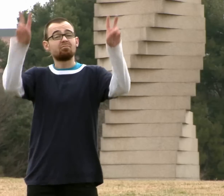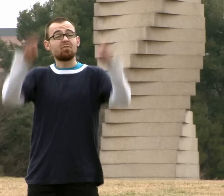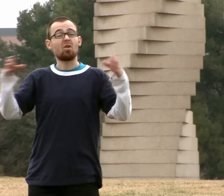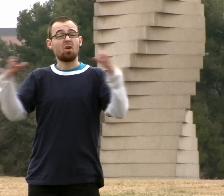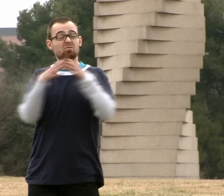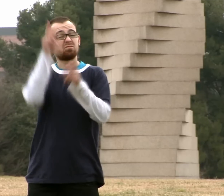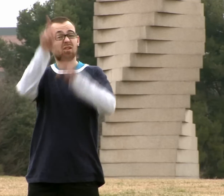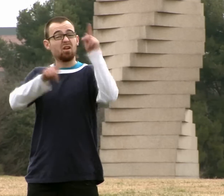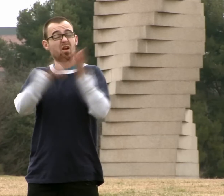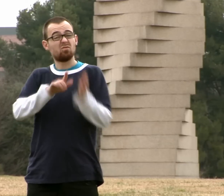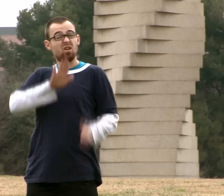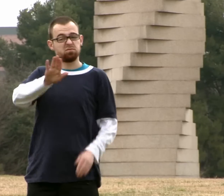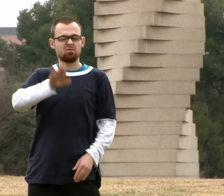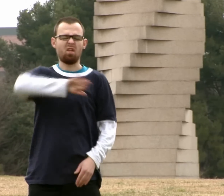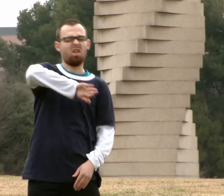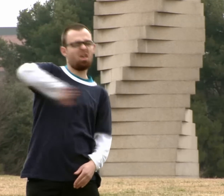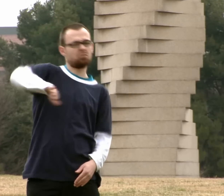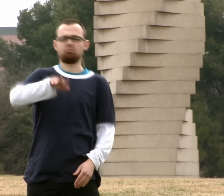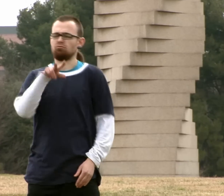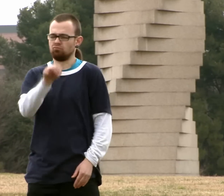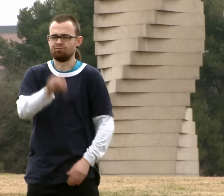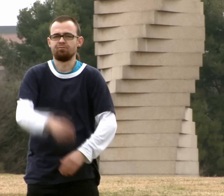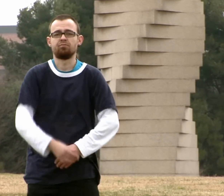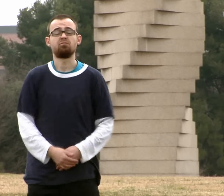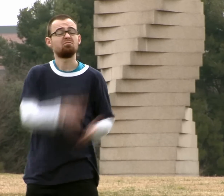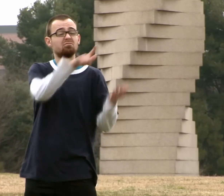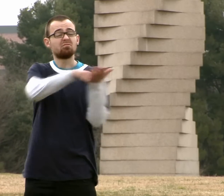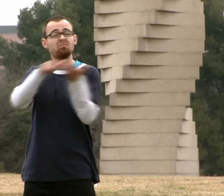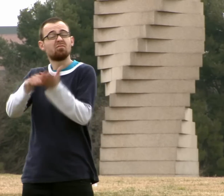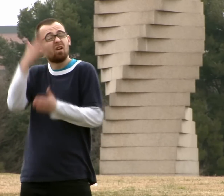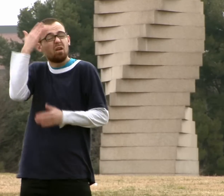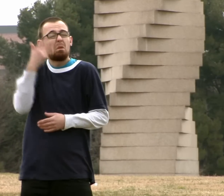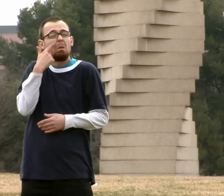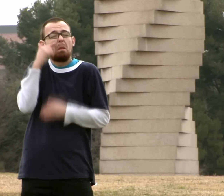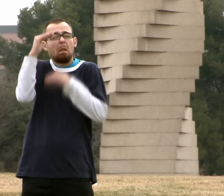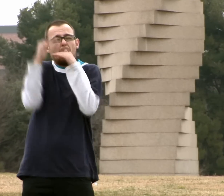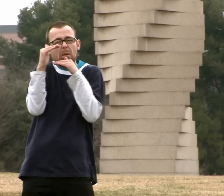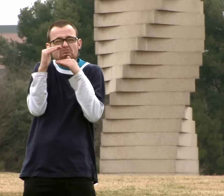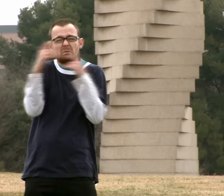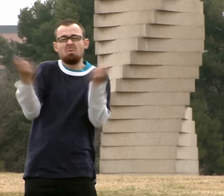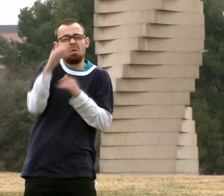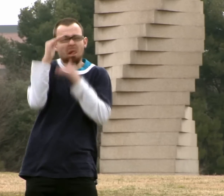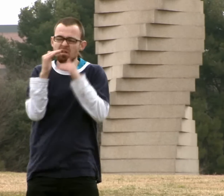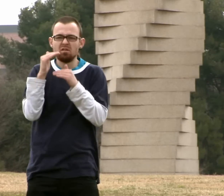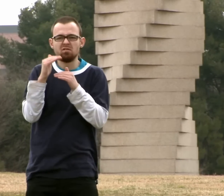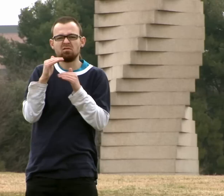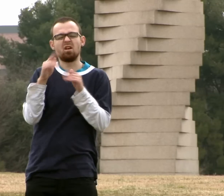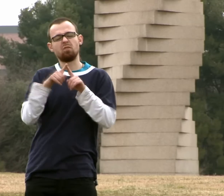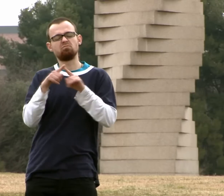10. Don't exclude anyone from a language. Languages, especially those that are spoken by just a few or are